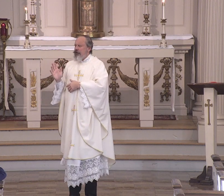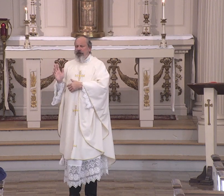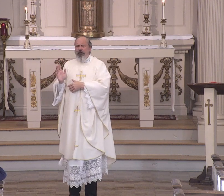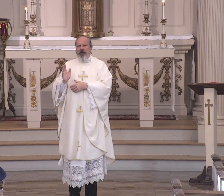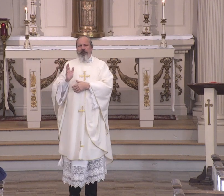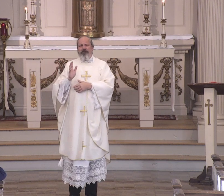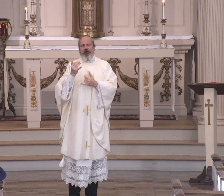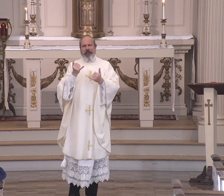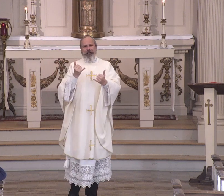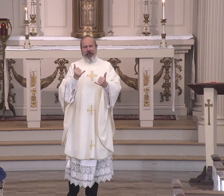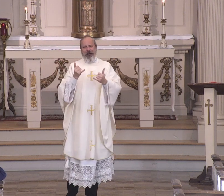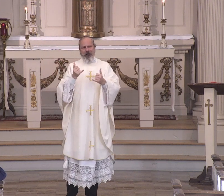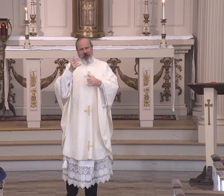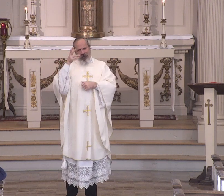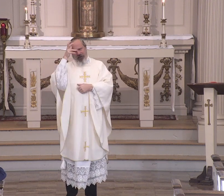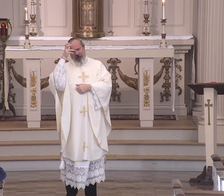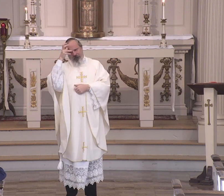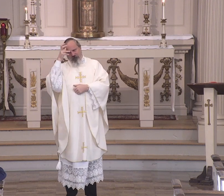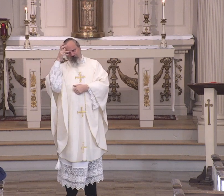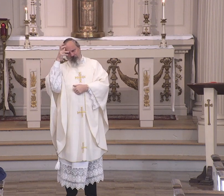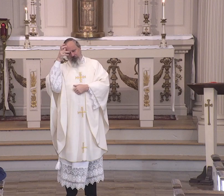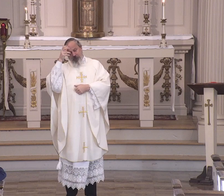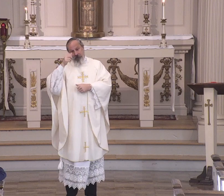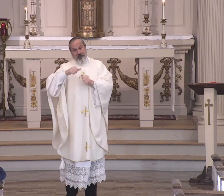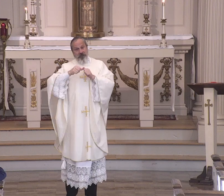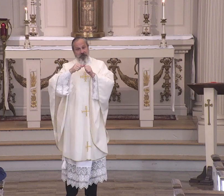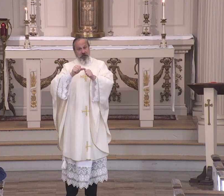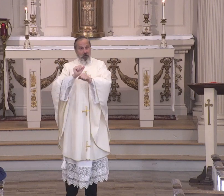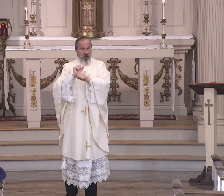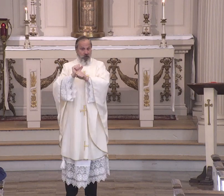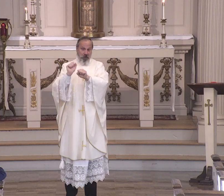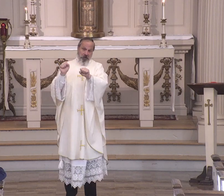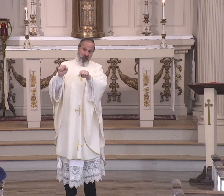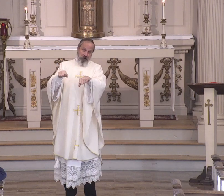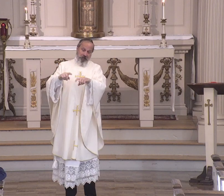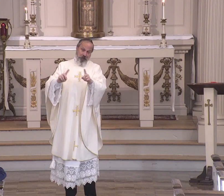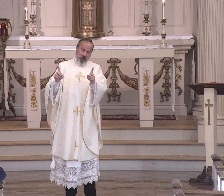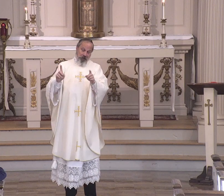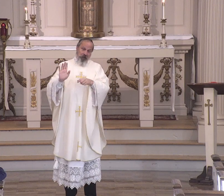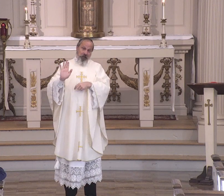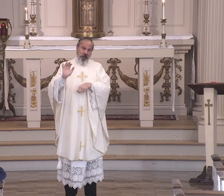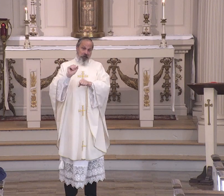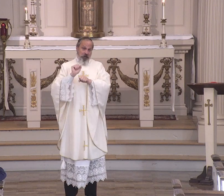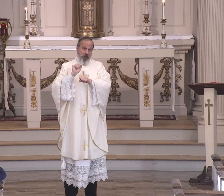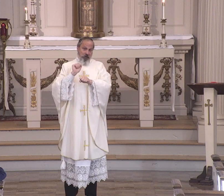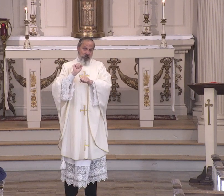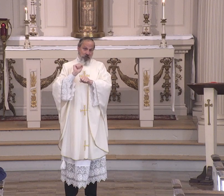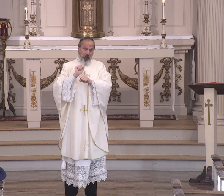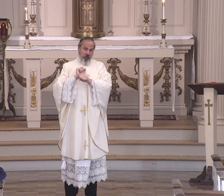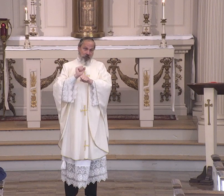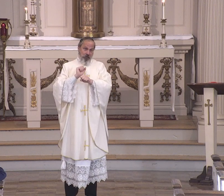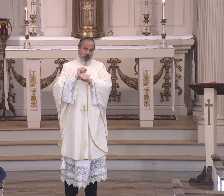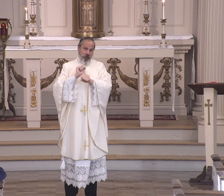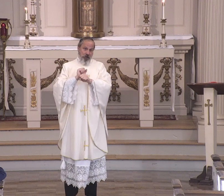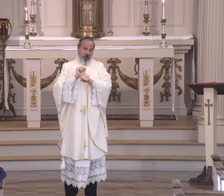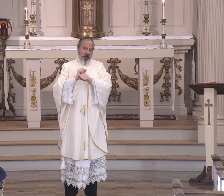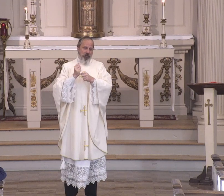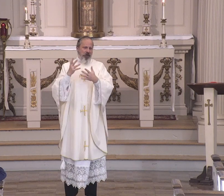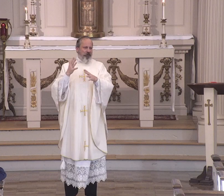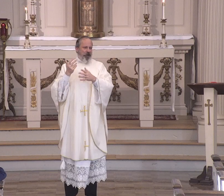Jesus drove out demons in his time, and the devil is still at work in the world.